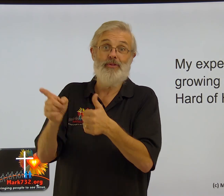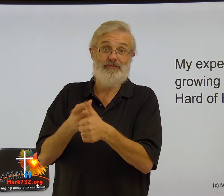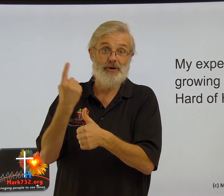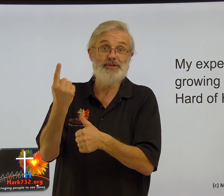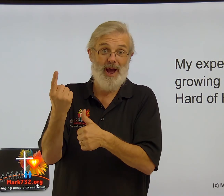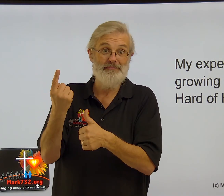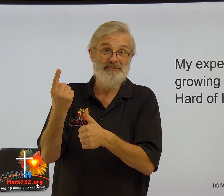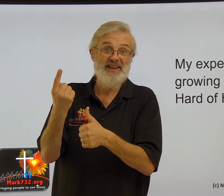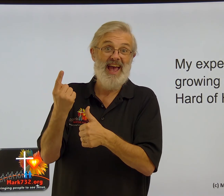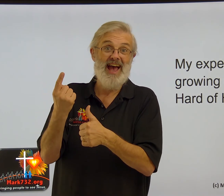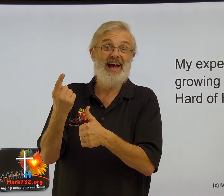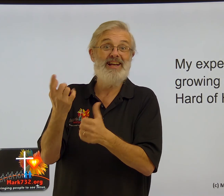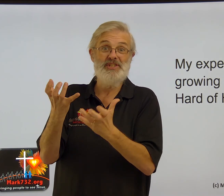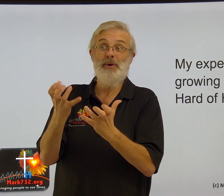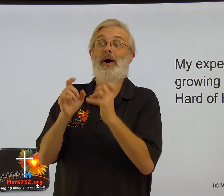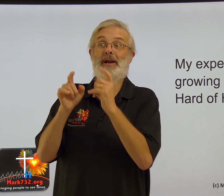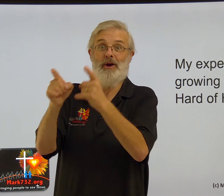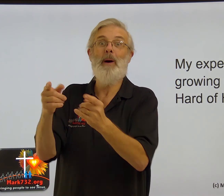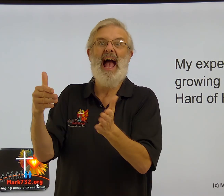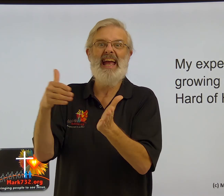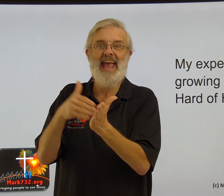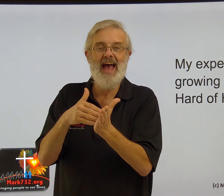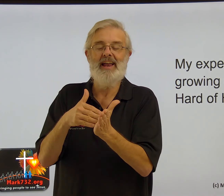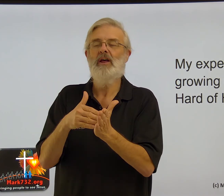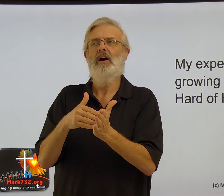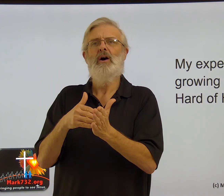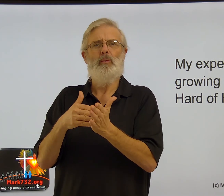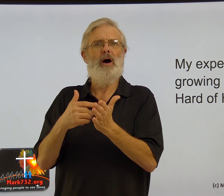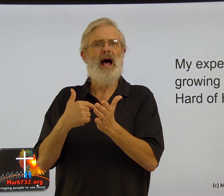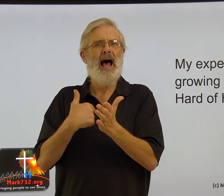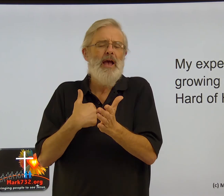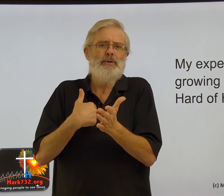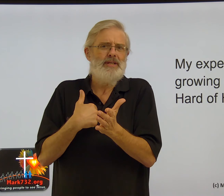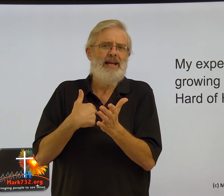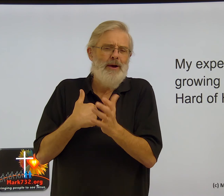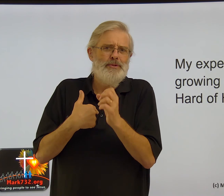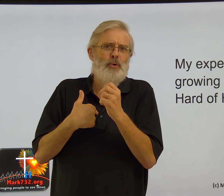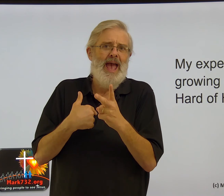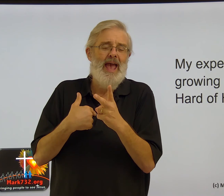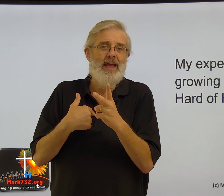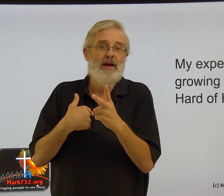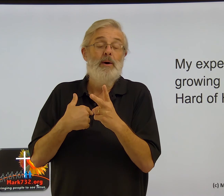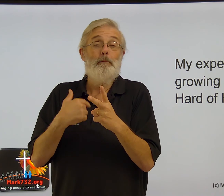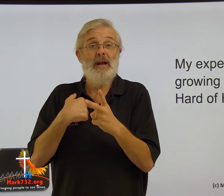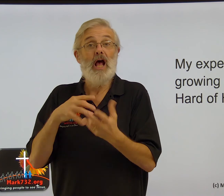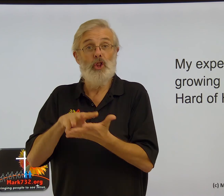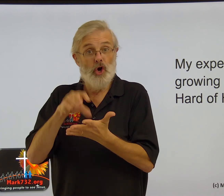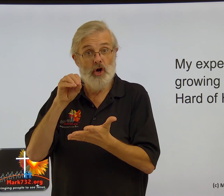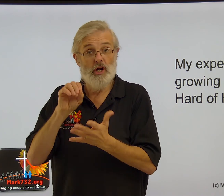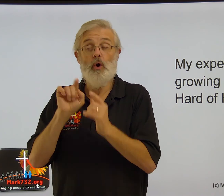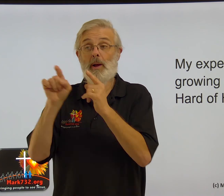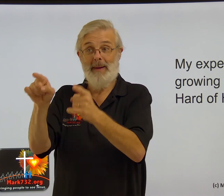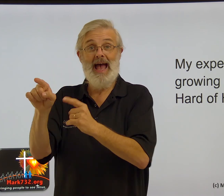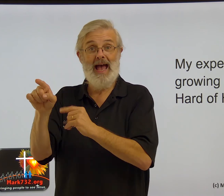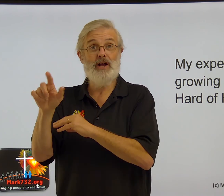first time. And she wanted to go back again. Well, I was okay, but I learned going back the